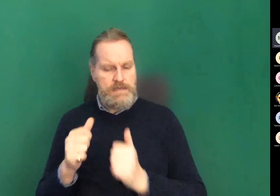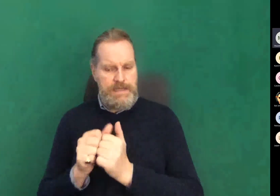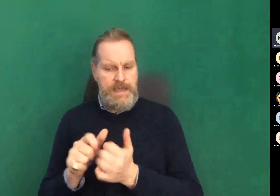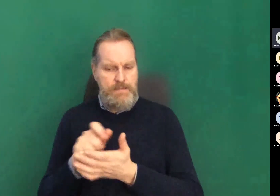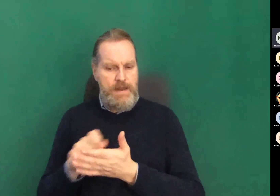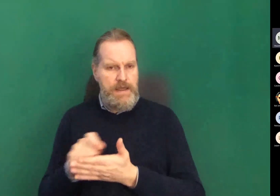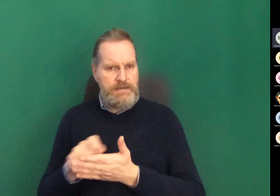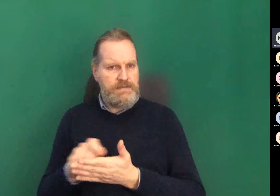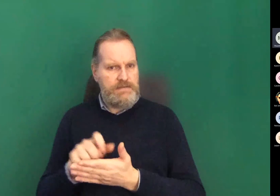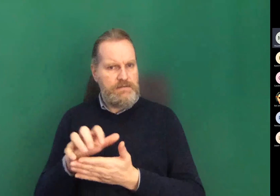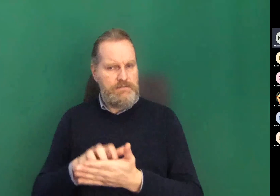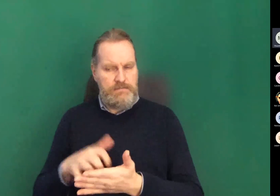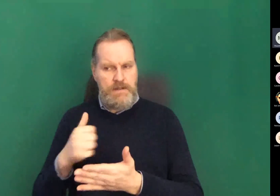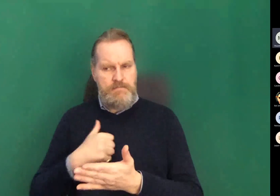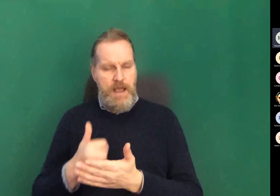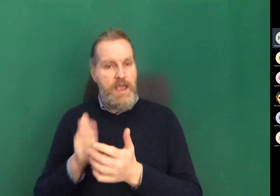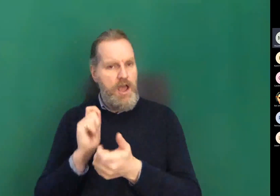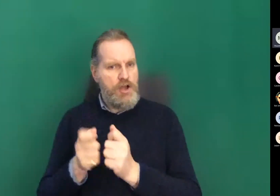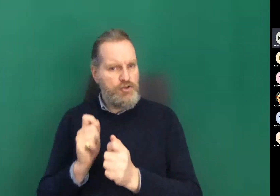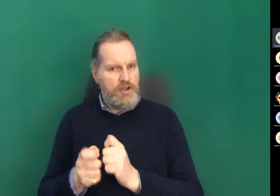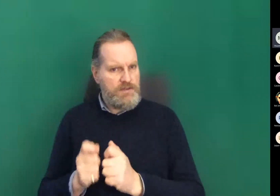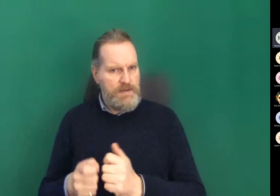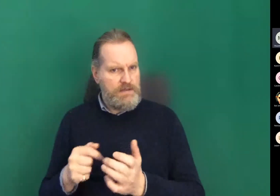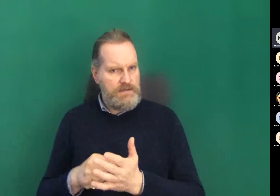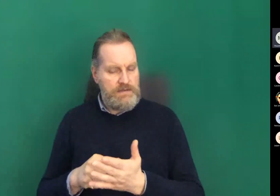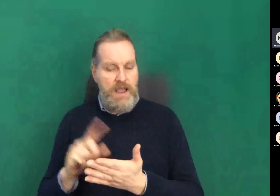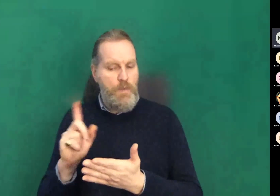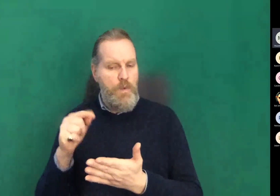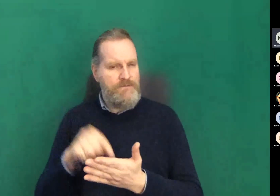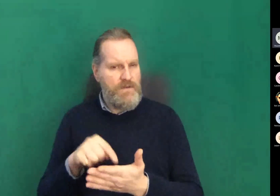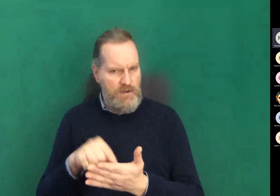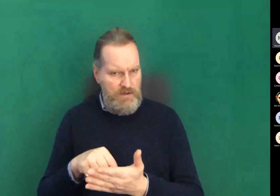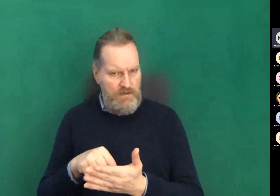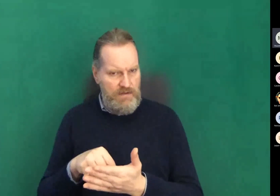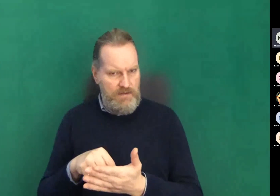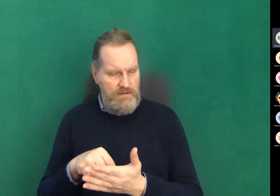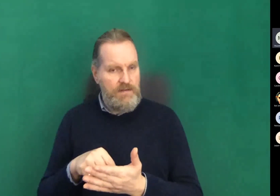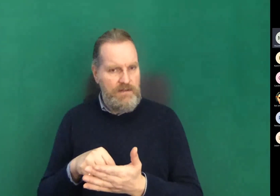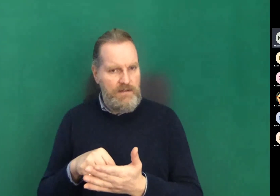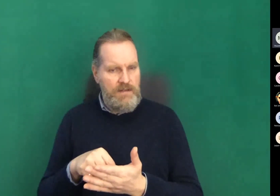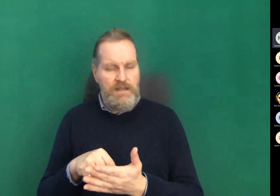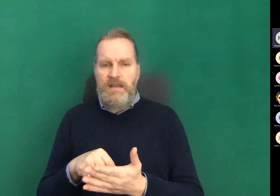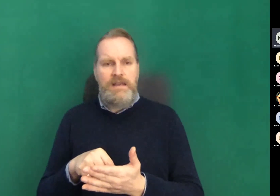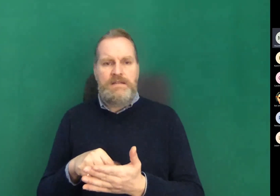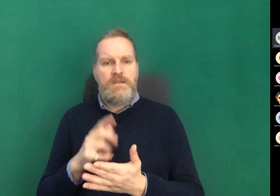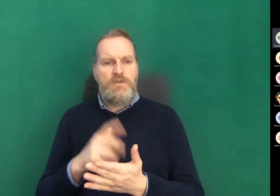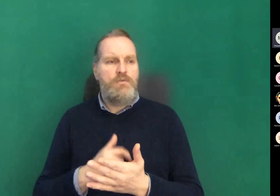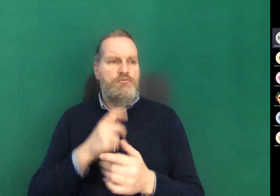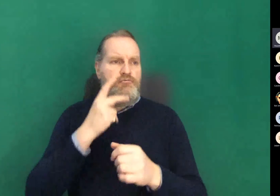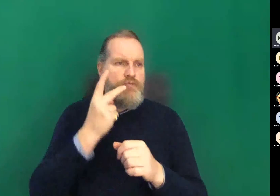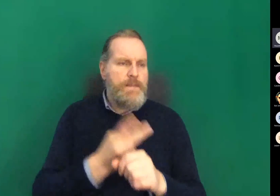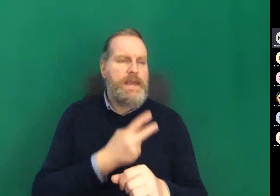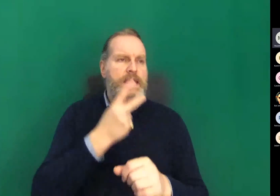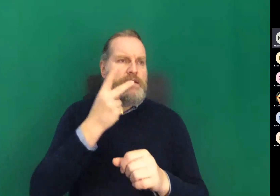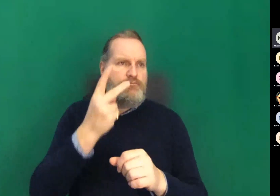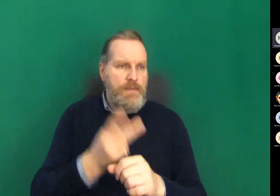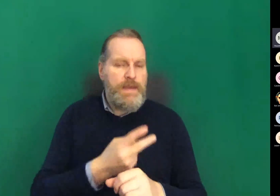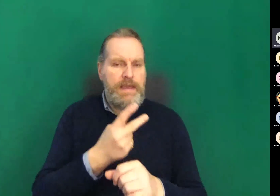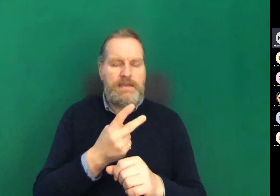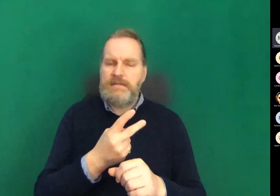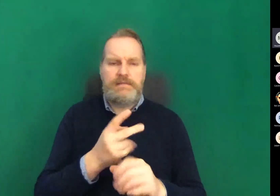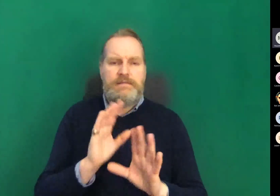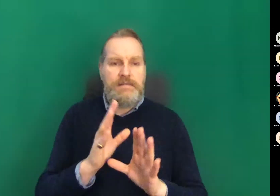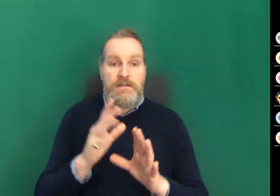have requested and what they are for, just so they don't have to rehash the same issues if they were to move